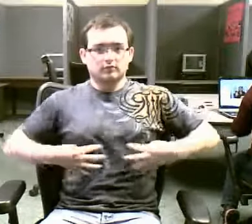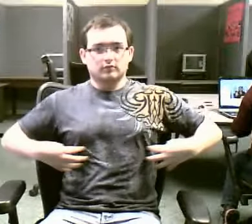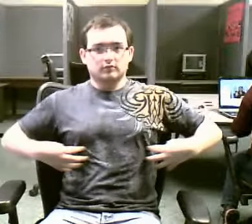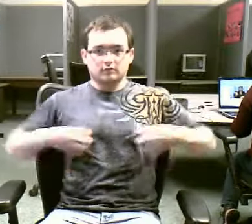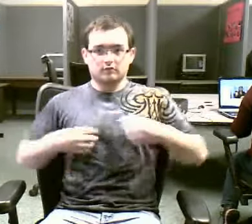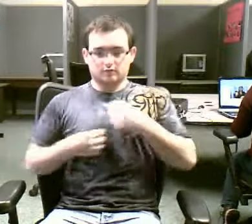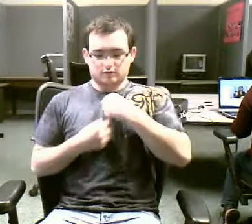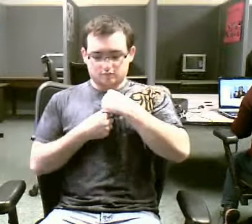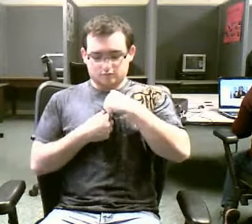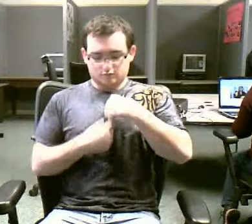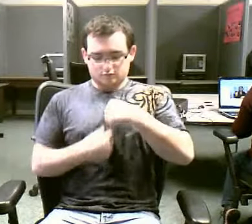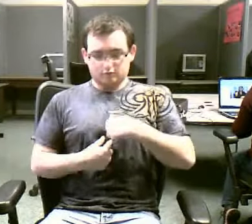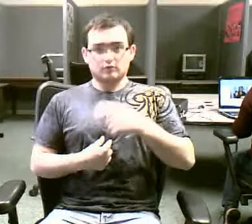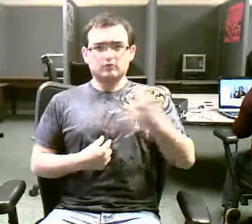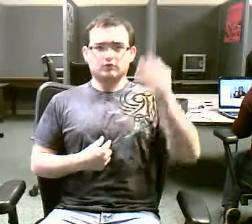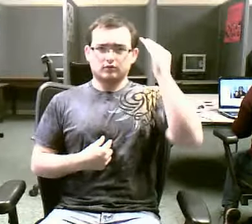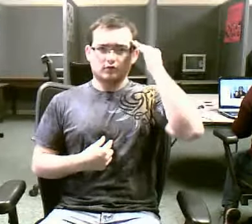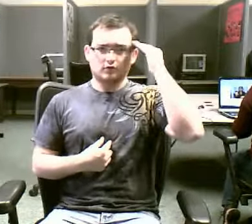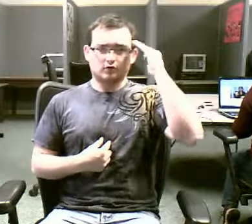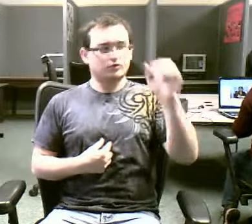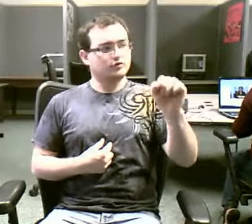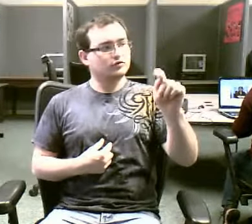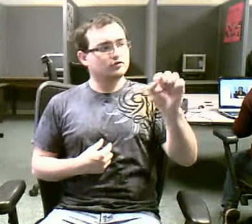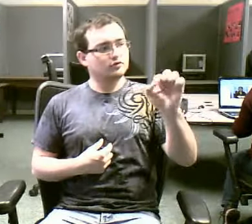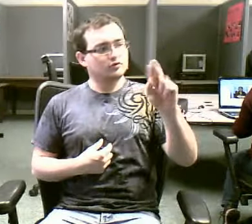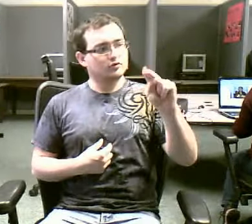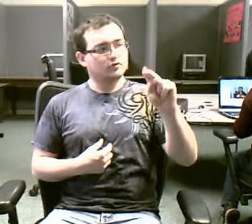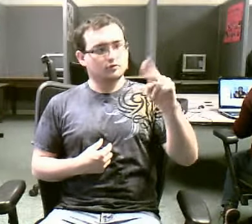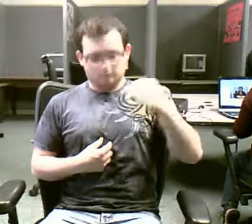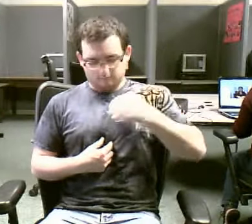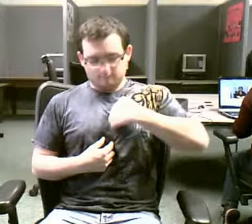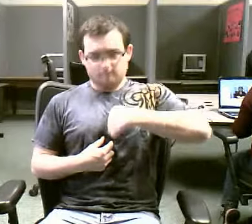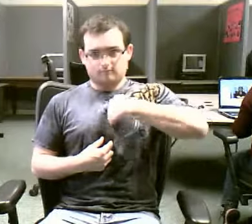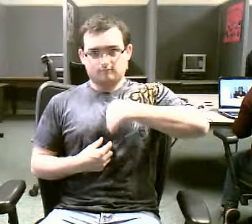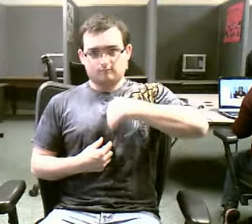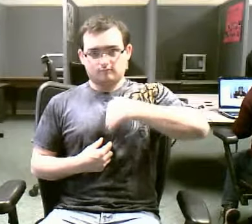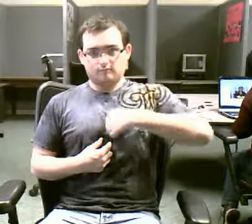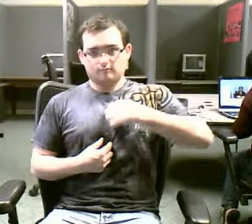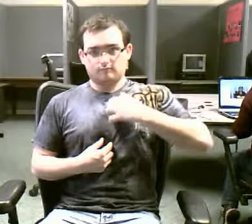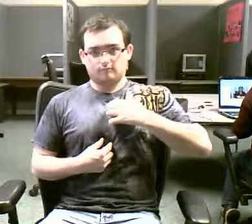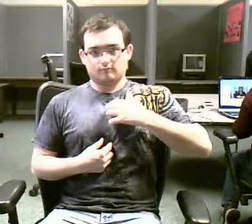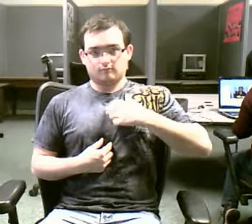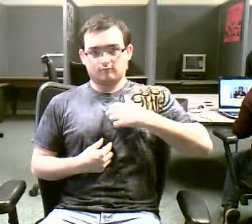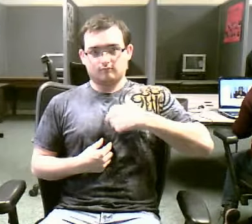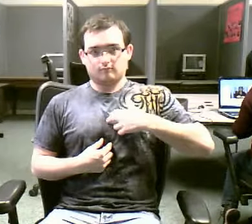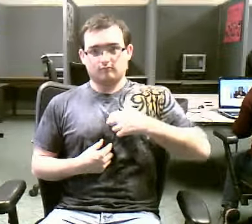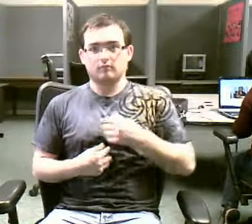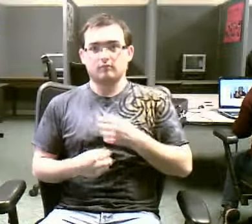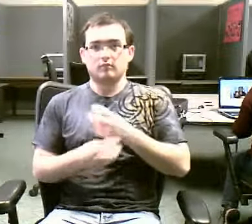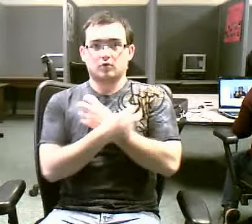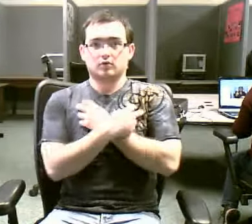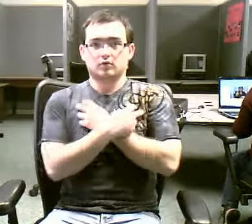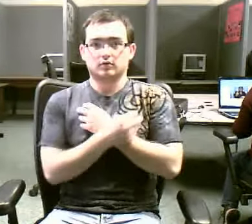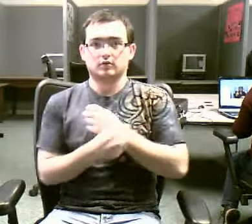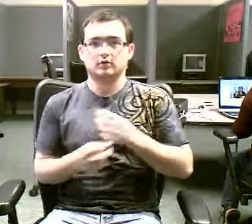1. Sternum. This is single bone present in the front portion of